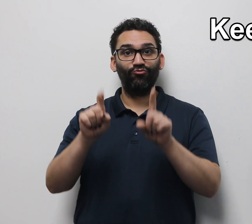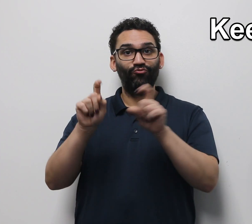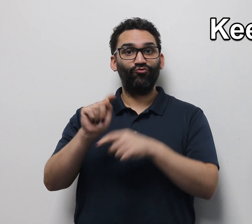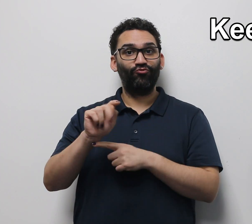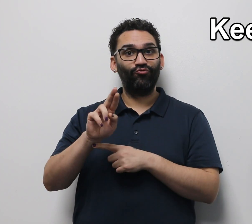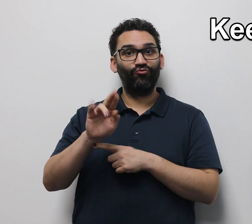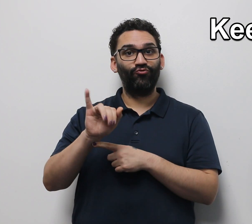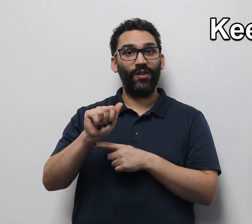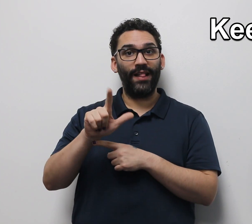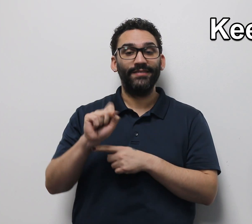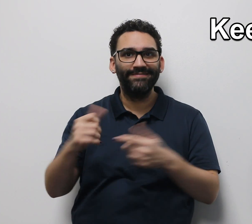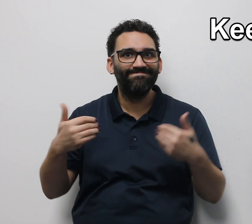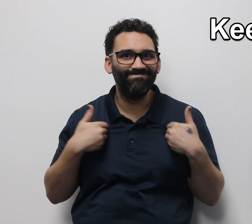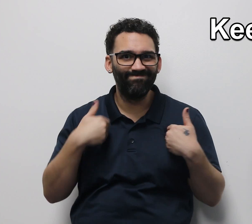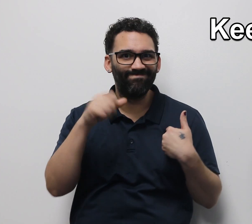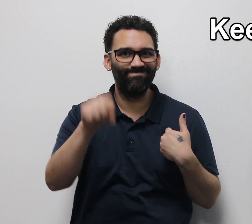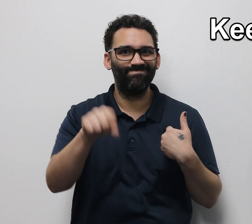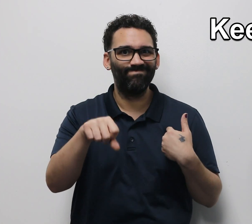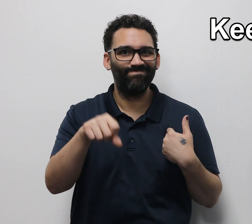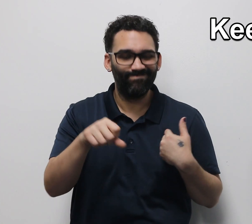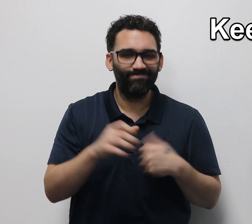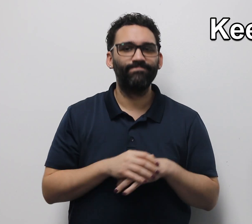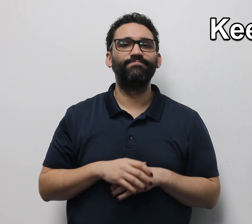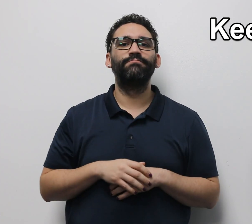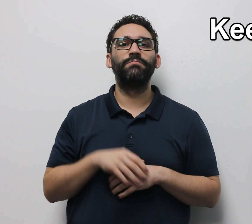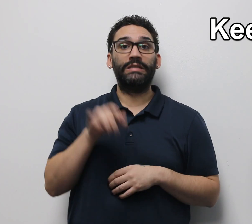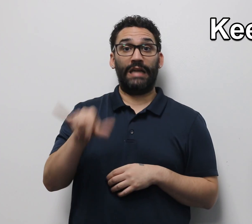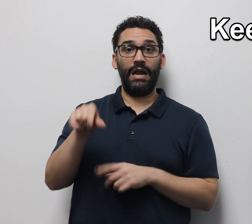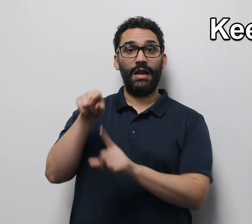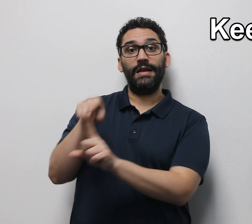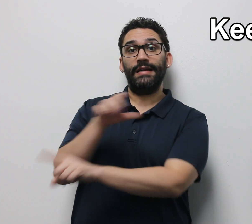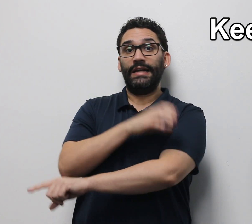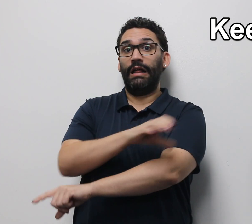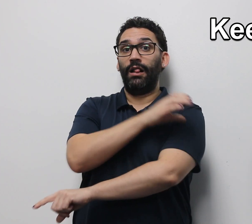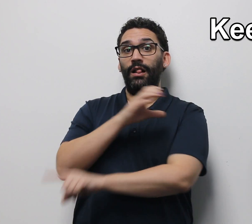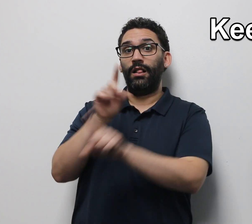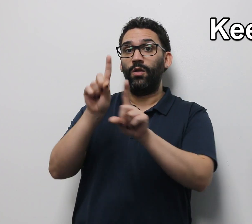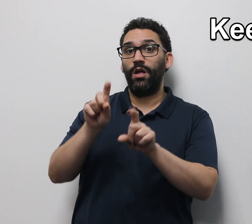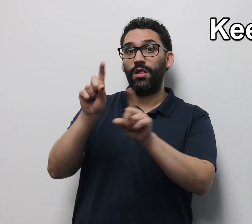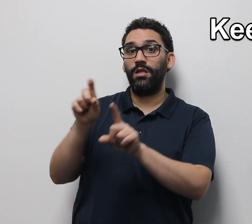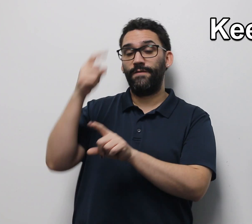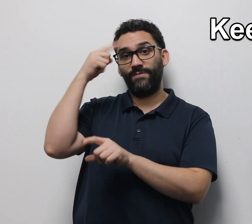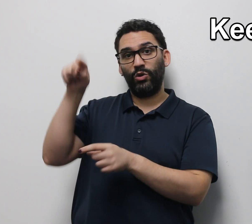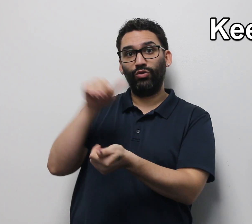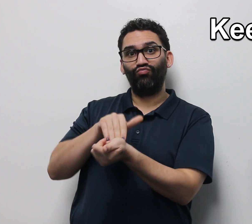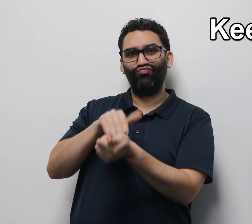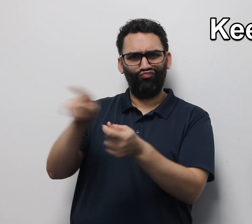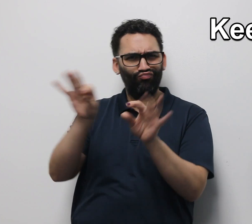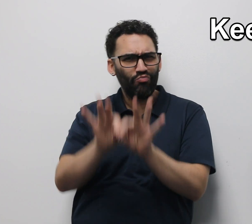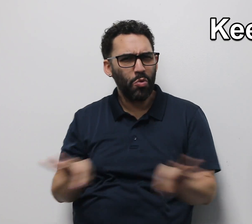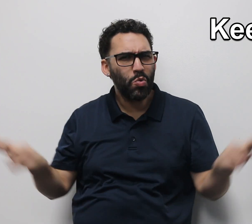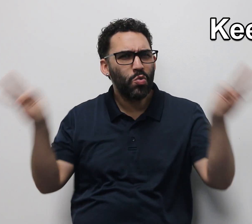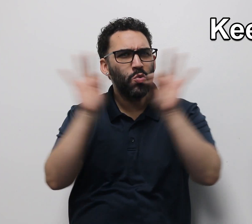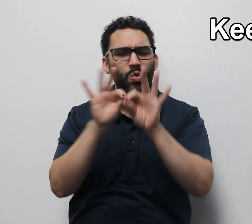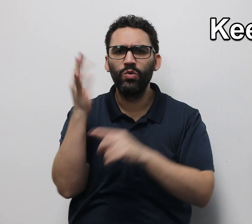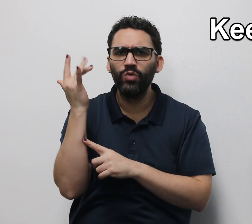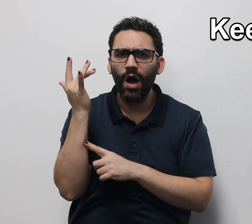There are clinical trials available. These clinical trials are extremely important for different doctors